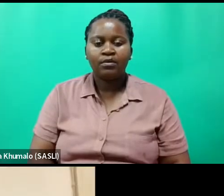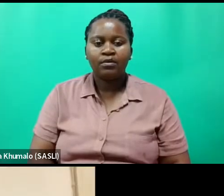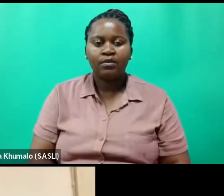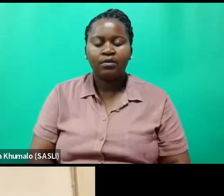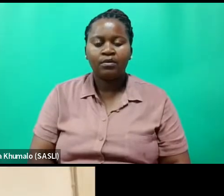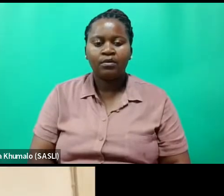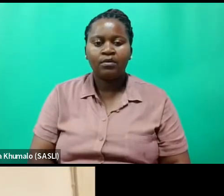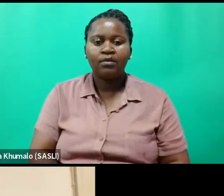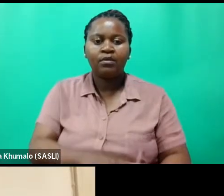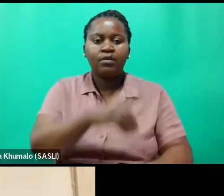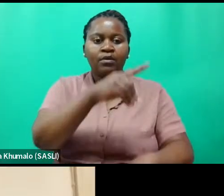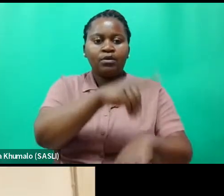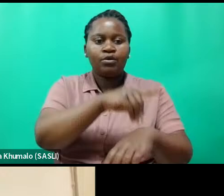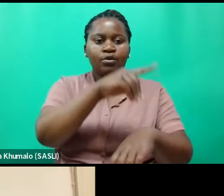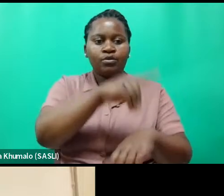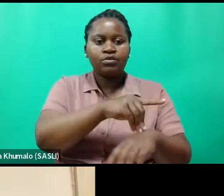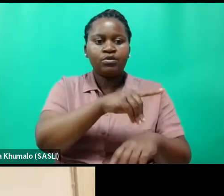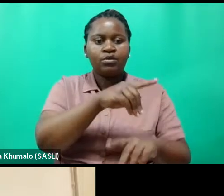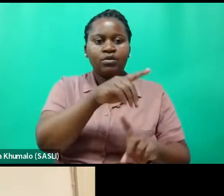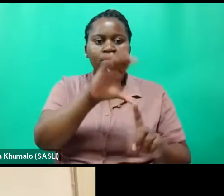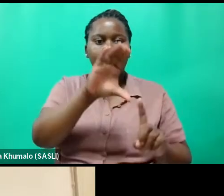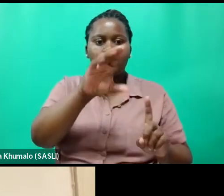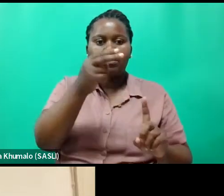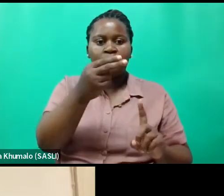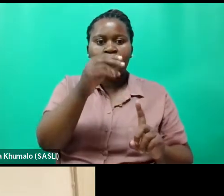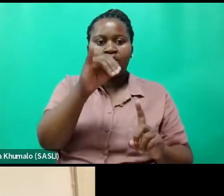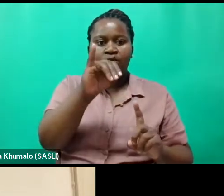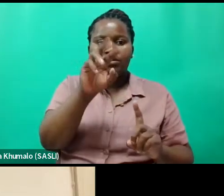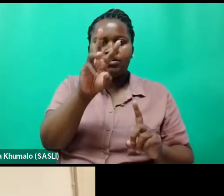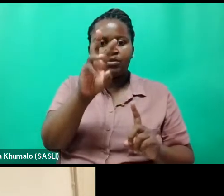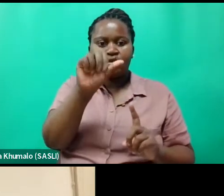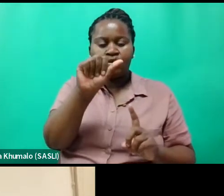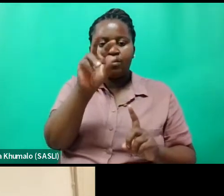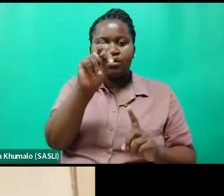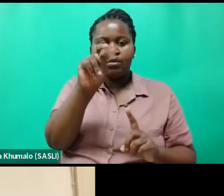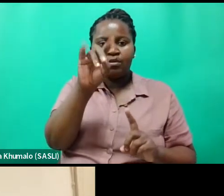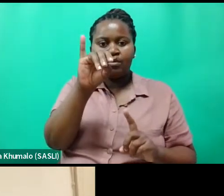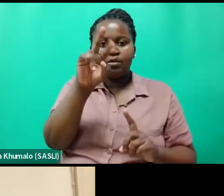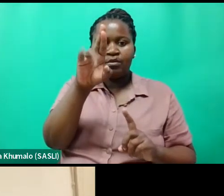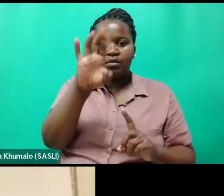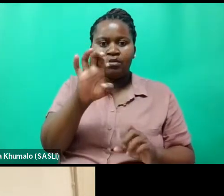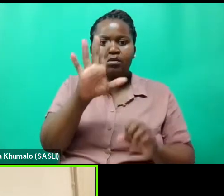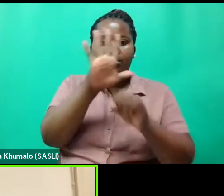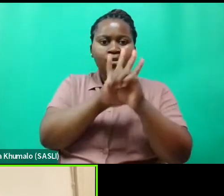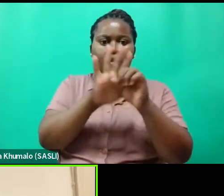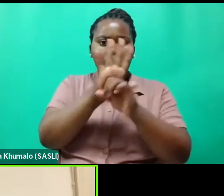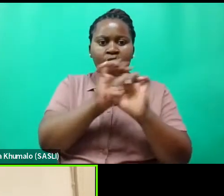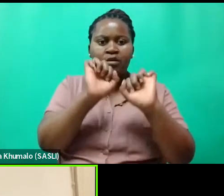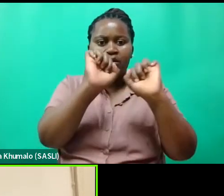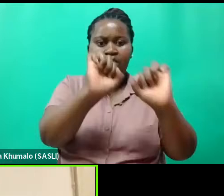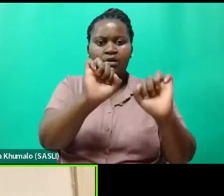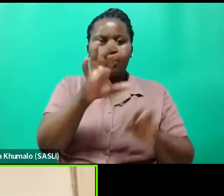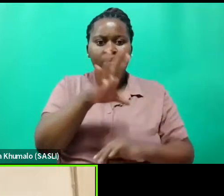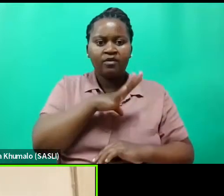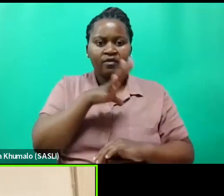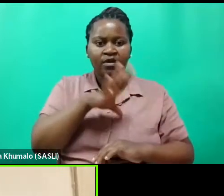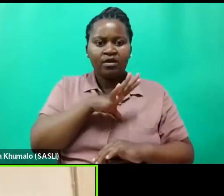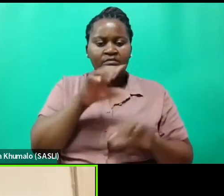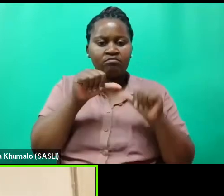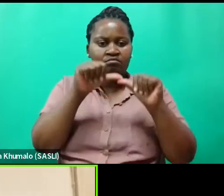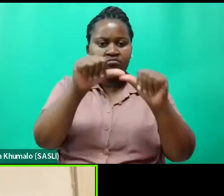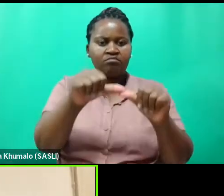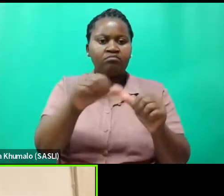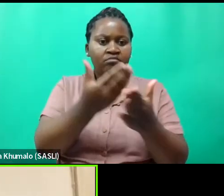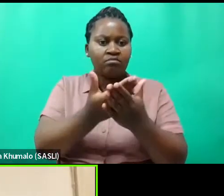Dr. Chiwandire, I think you can just proceed. Your background is quite fine. All right, okay. And the